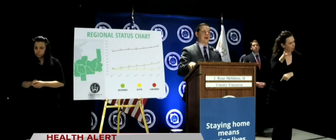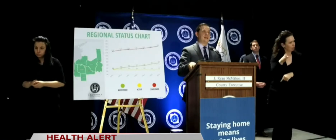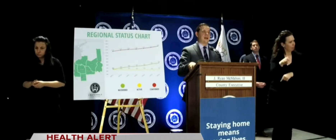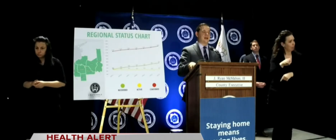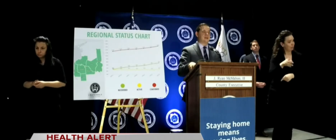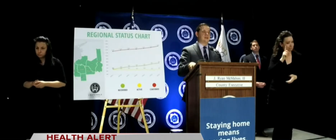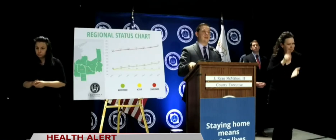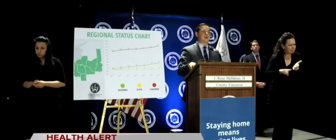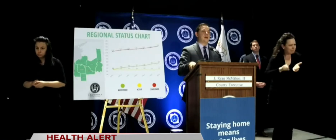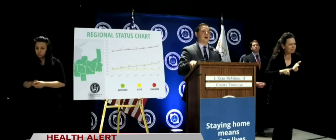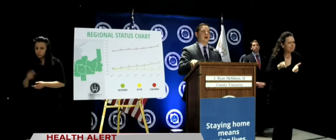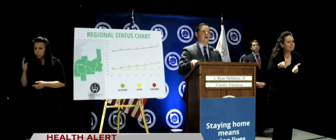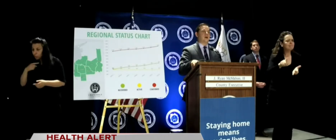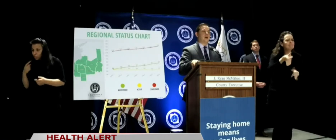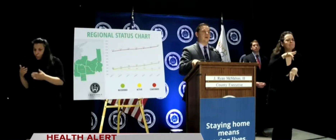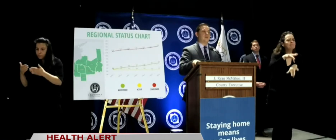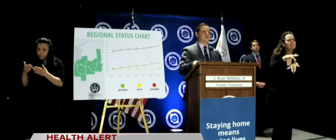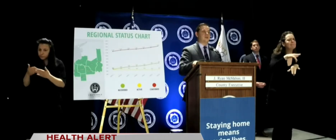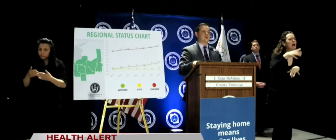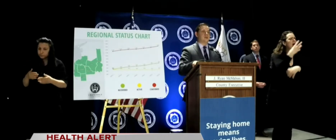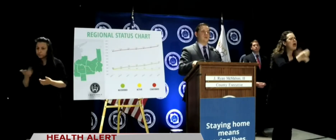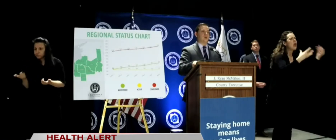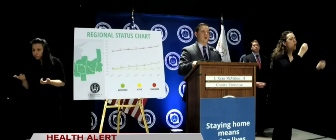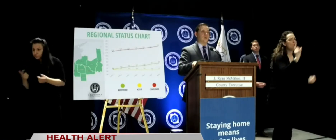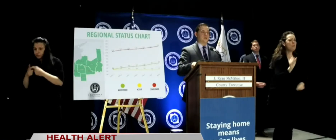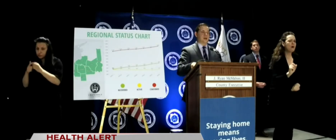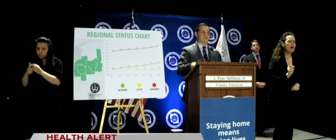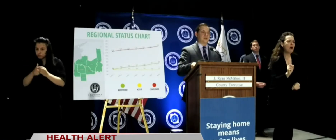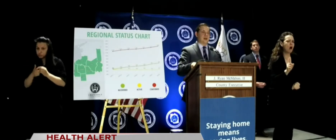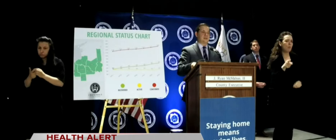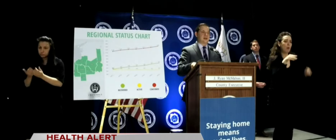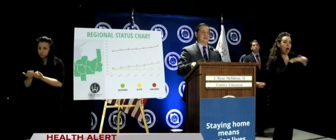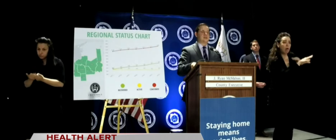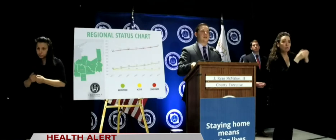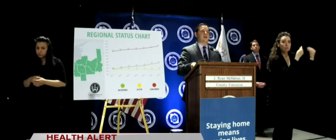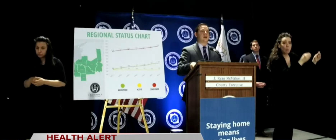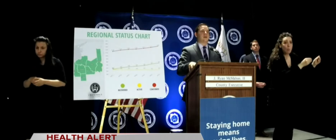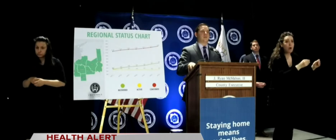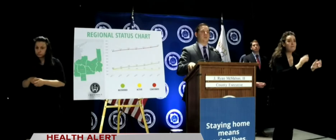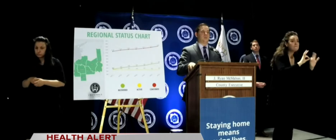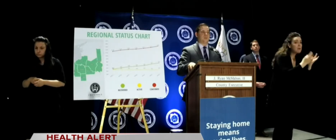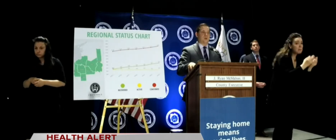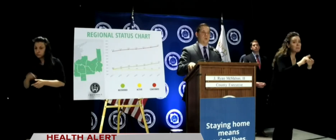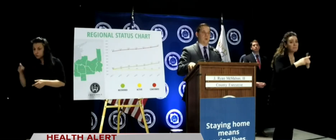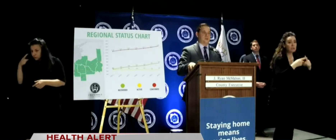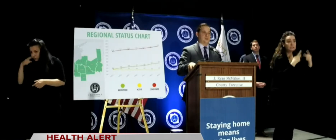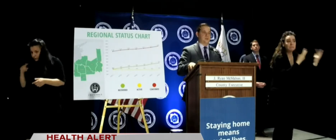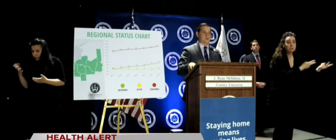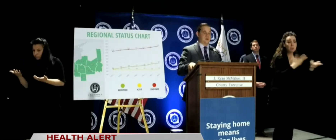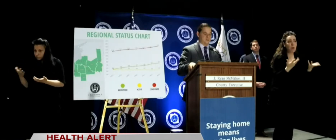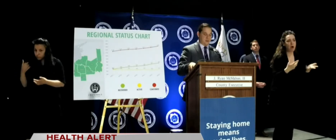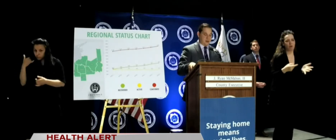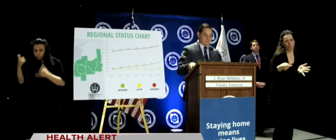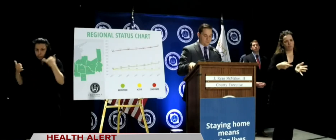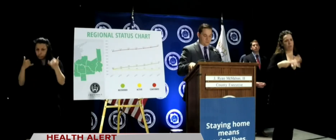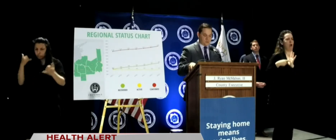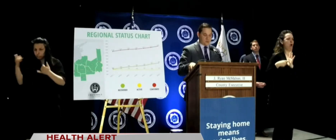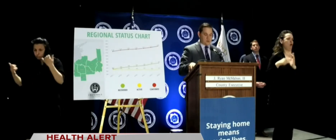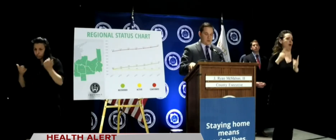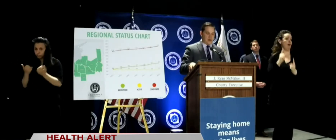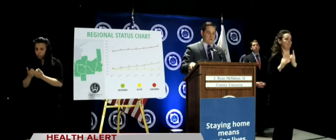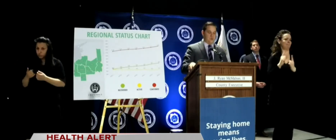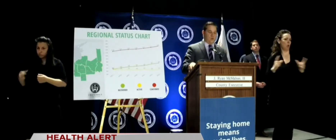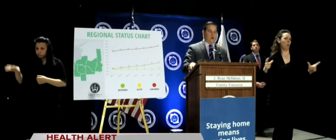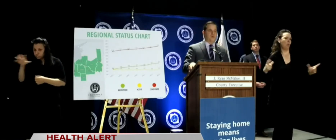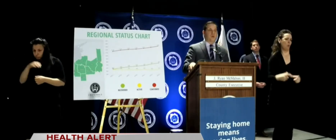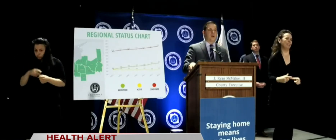direct contacts. Our investigators then will go reach out to the contacts, then put people in quarantine based off of that.